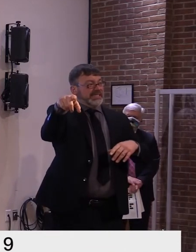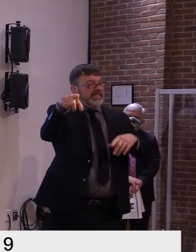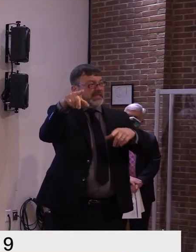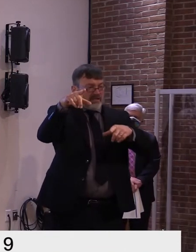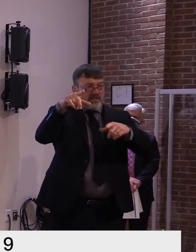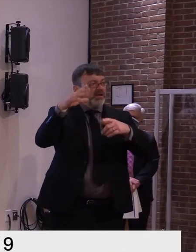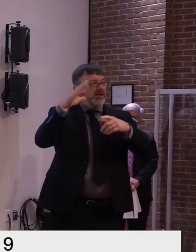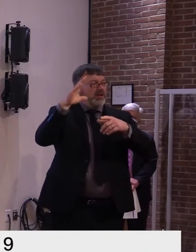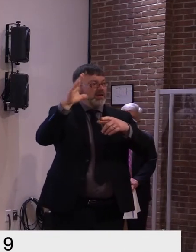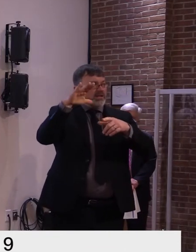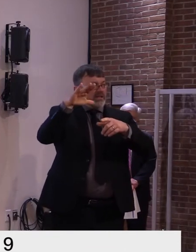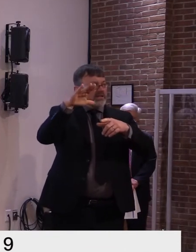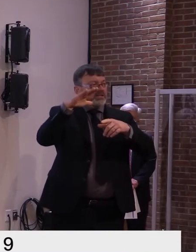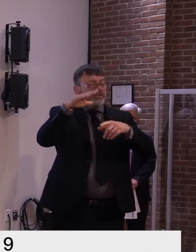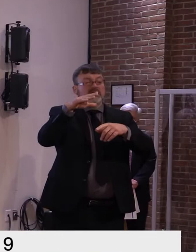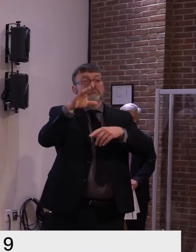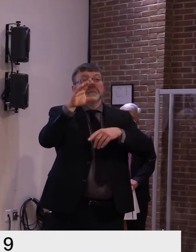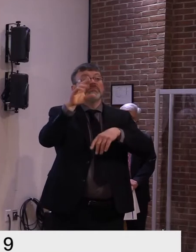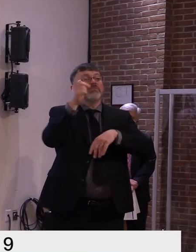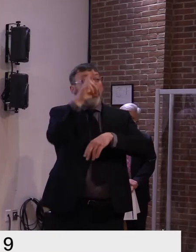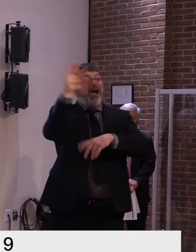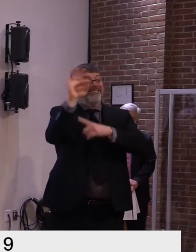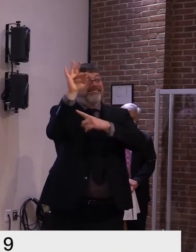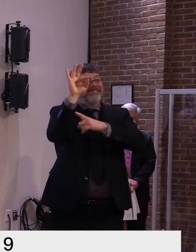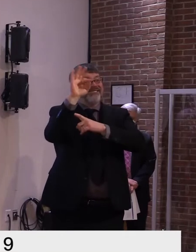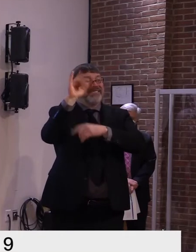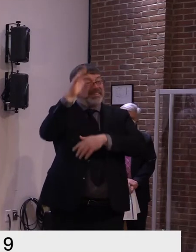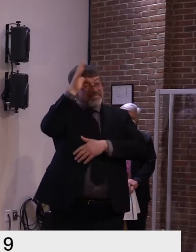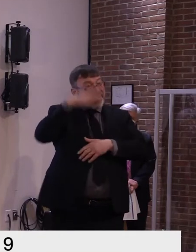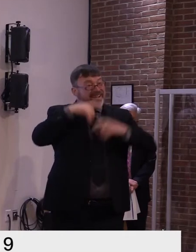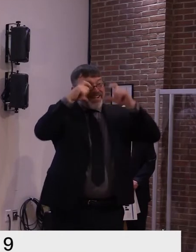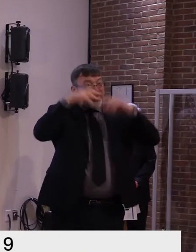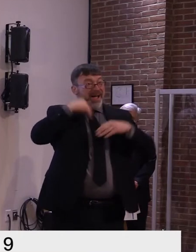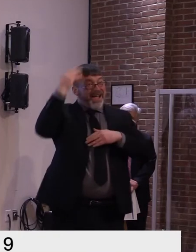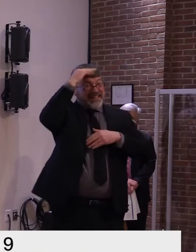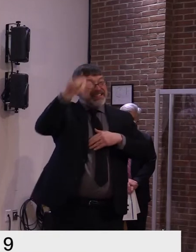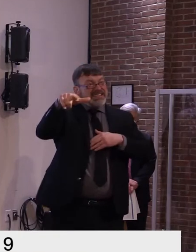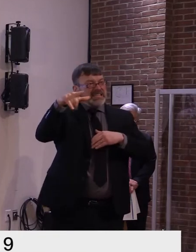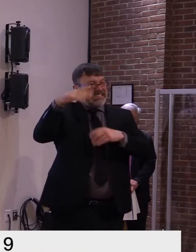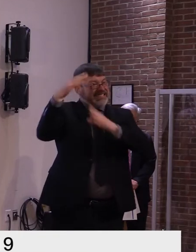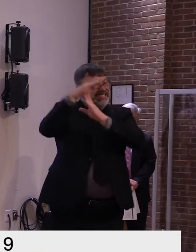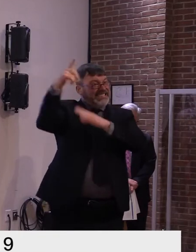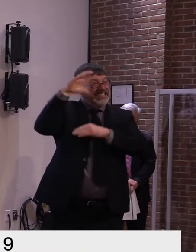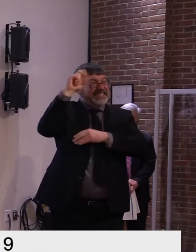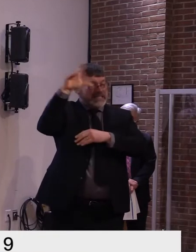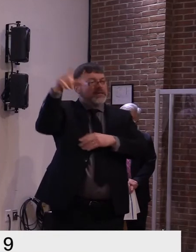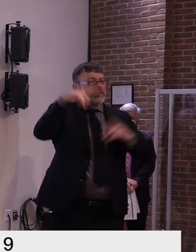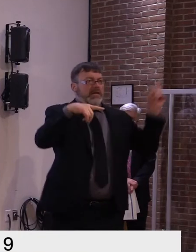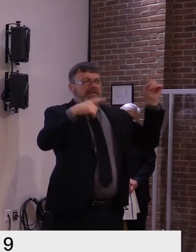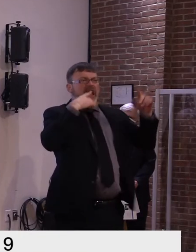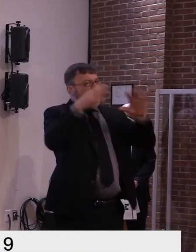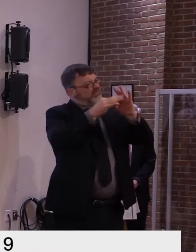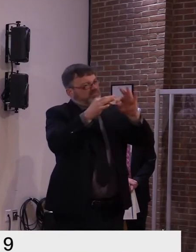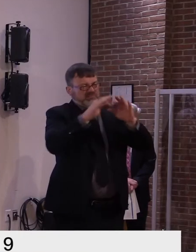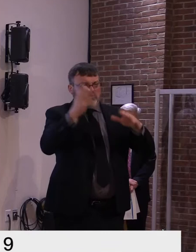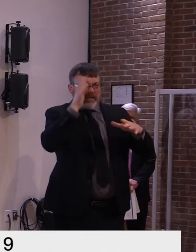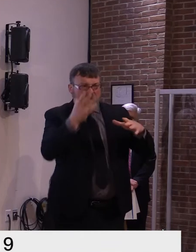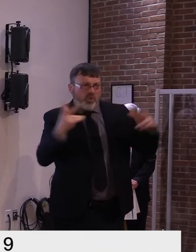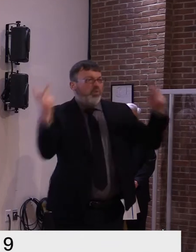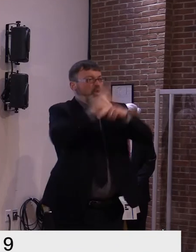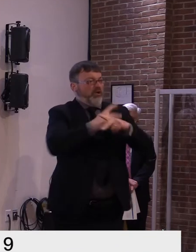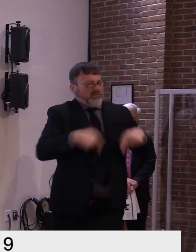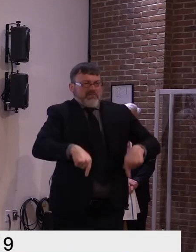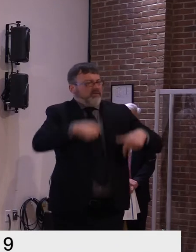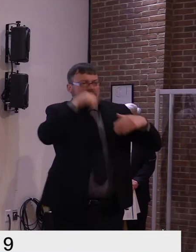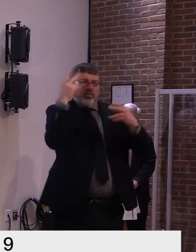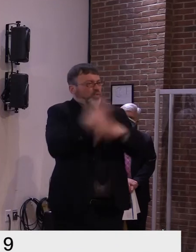In Vermont, cases had really leveled off after Thanksgiving, but we know with this virus, we're never really safe